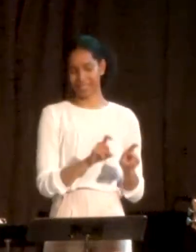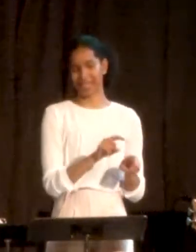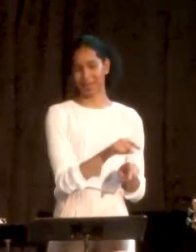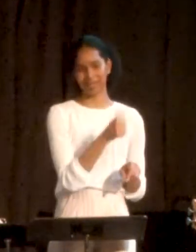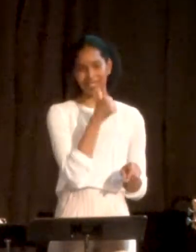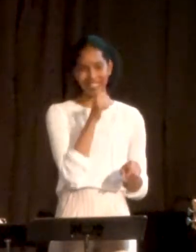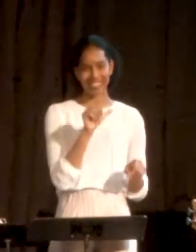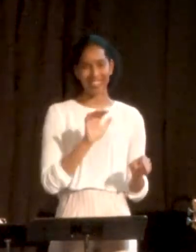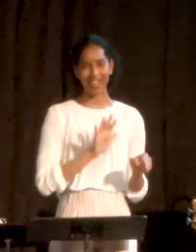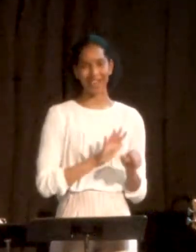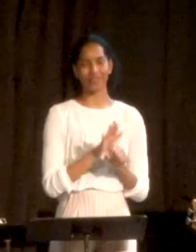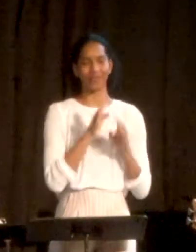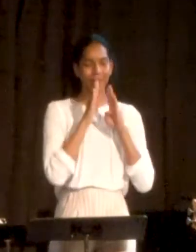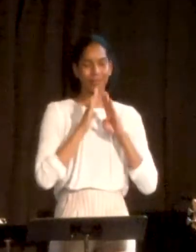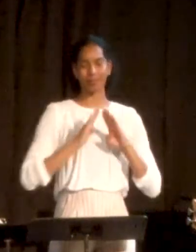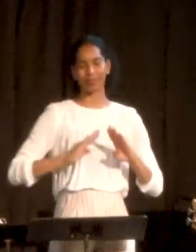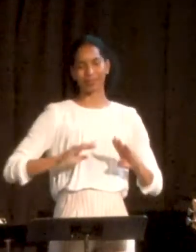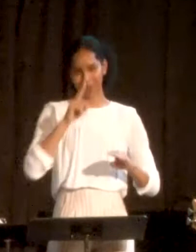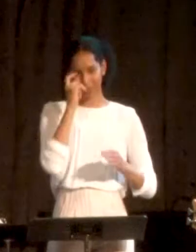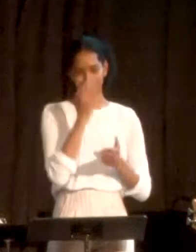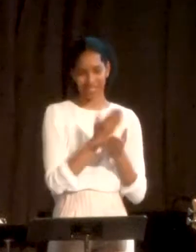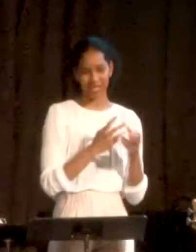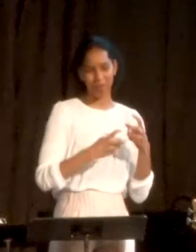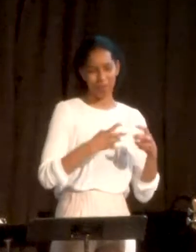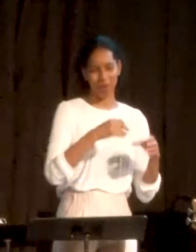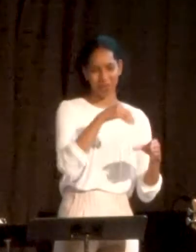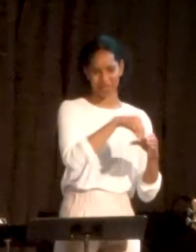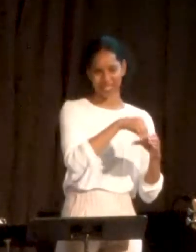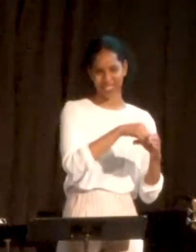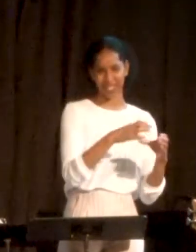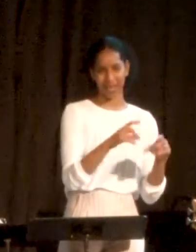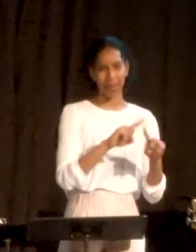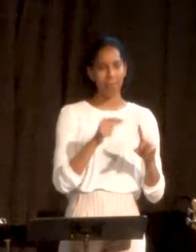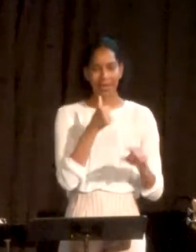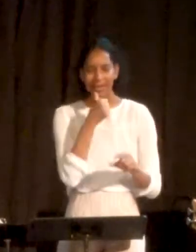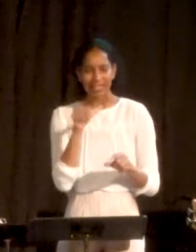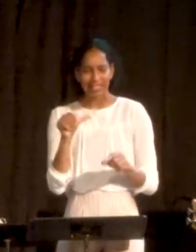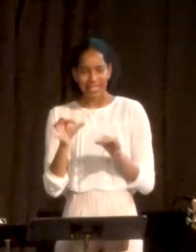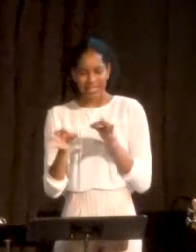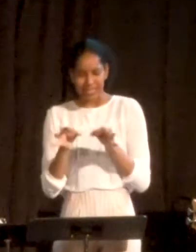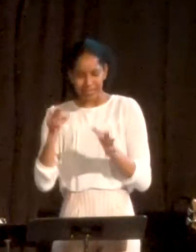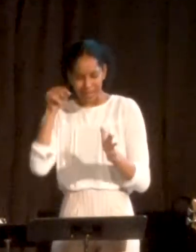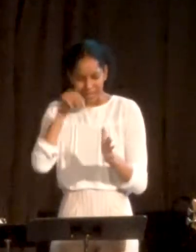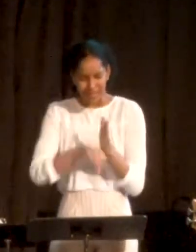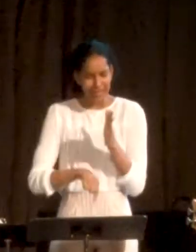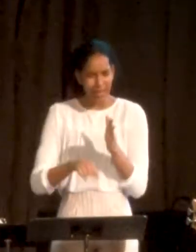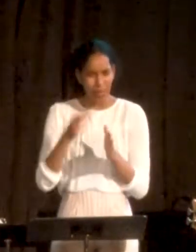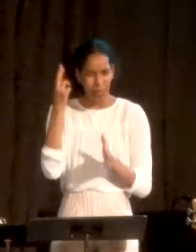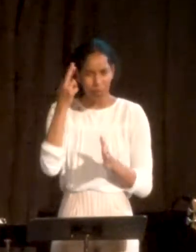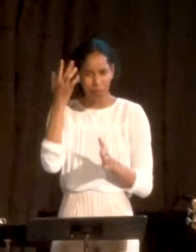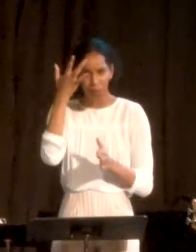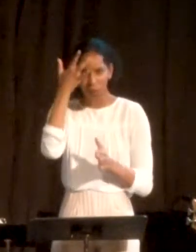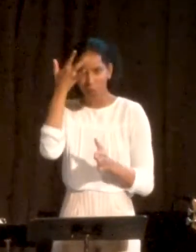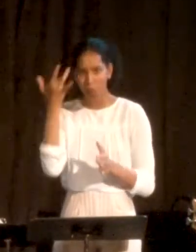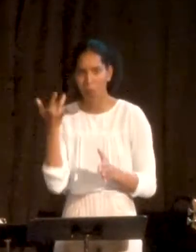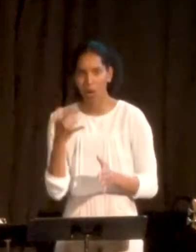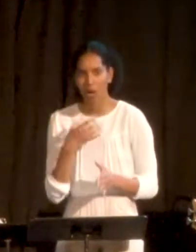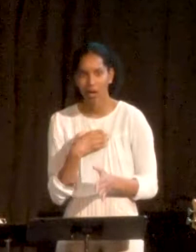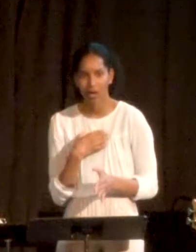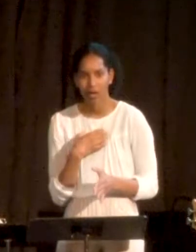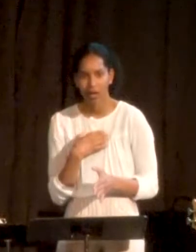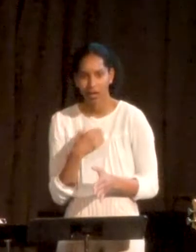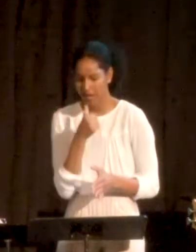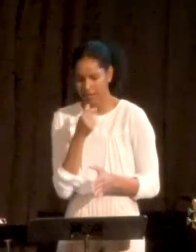Now, Luke doesn't tell us much about what they were grumbling about. And some suspicious scholars